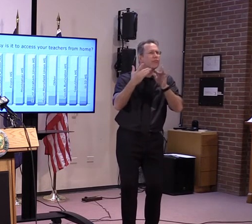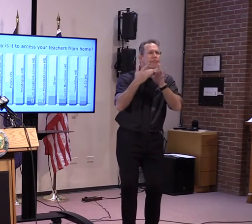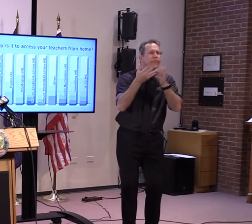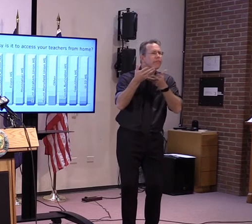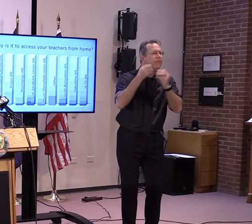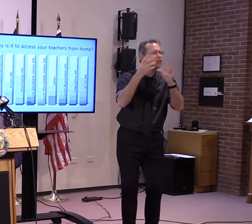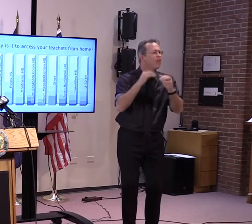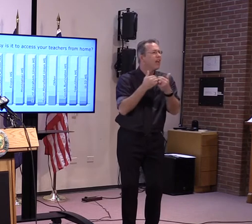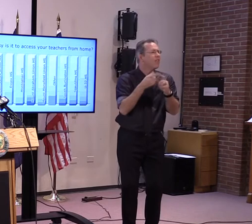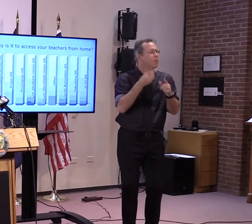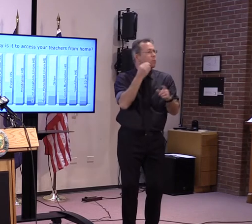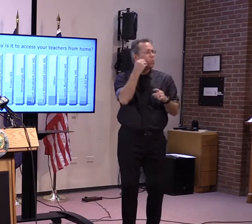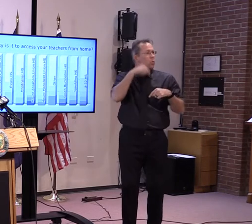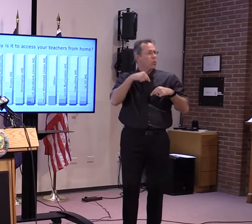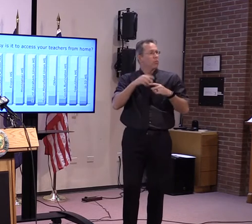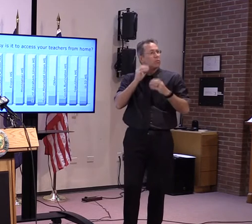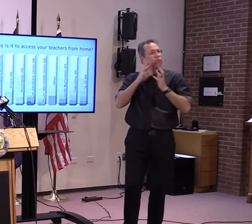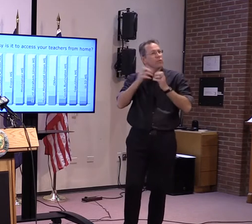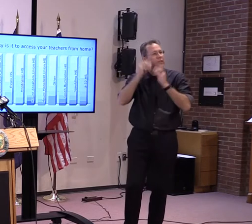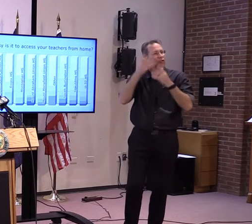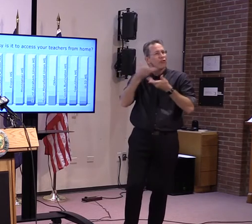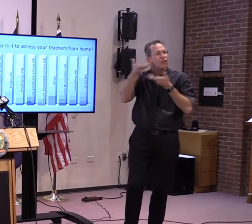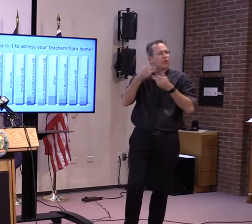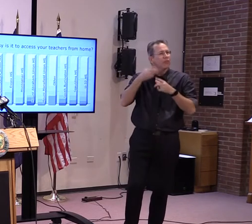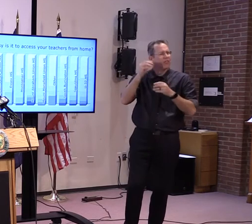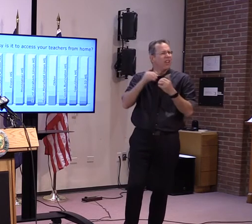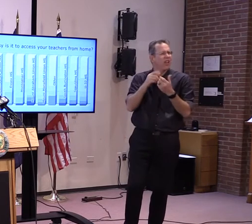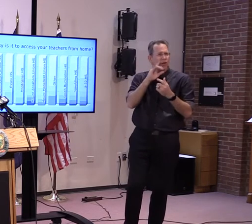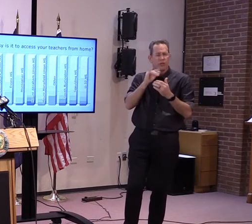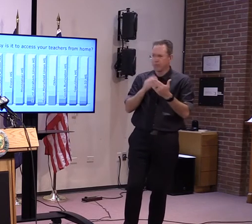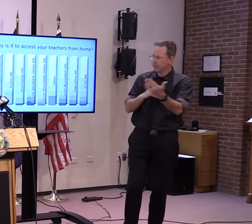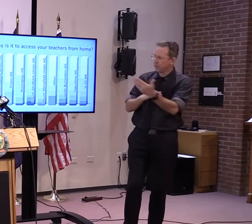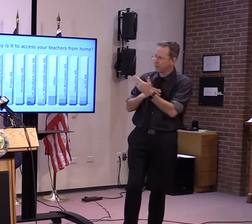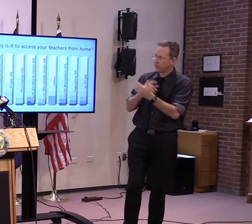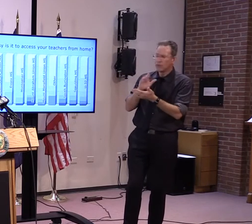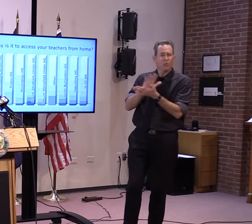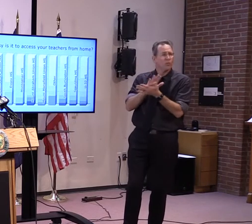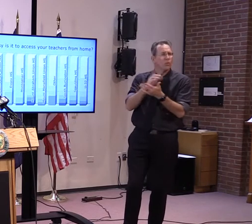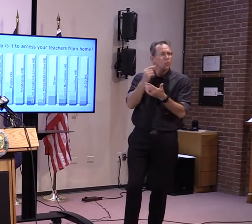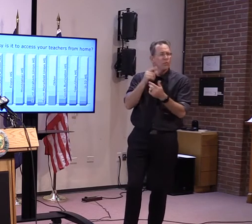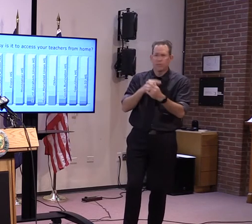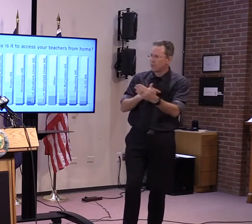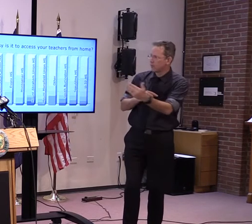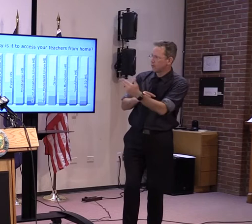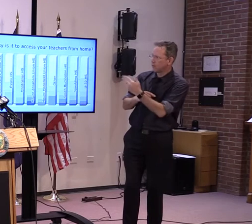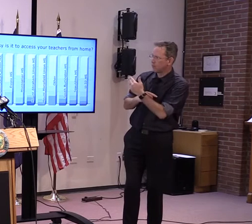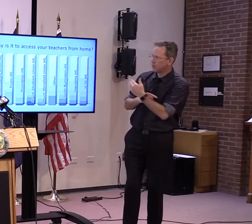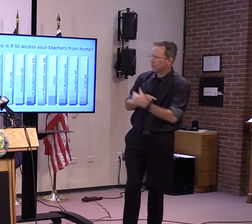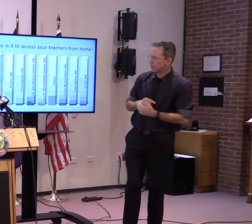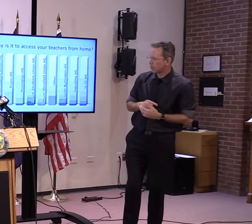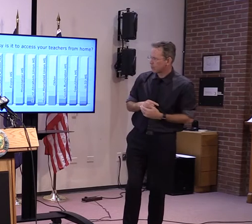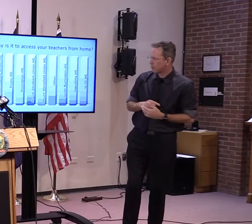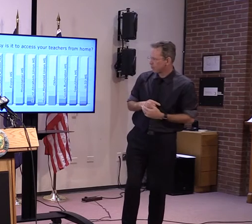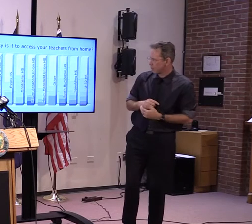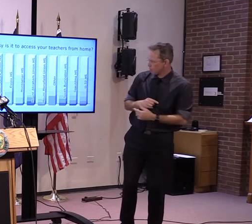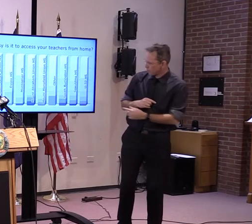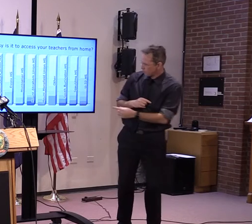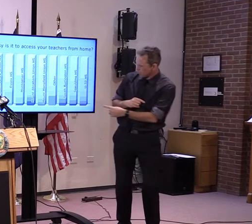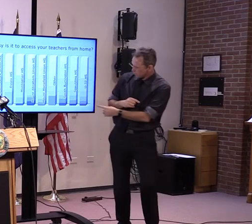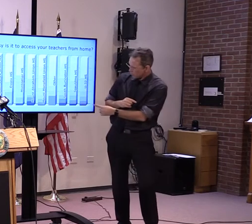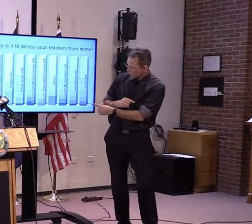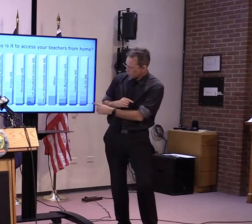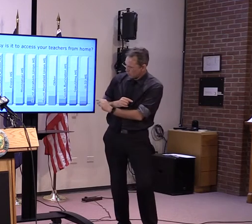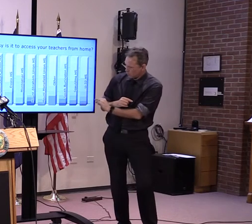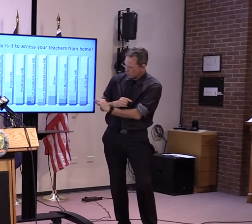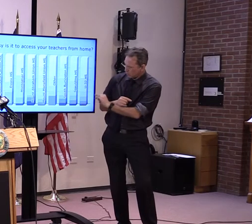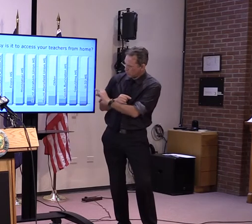for most students. So we don't have a key, but the darker colors mean that teachers have struggled to reach out to students,